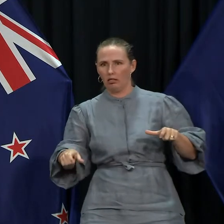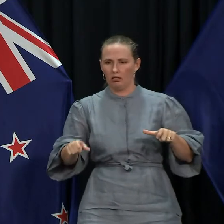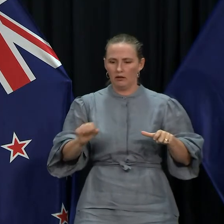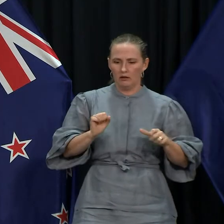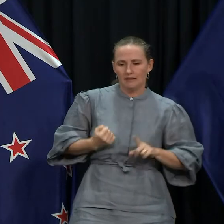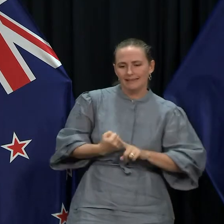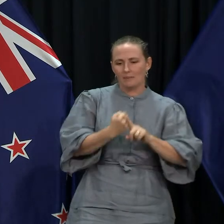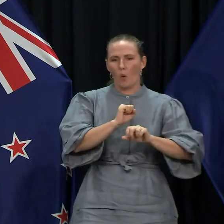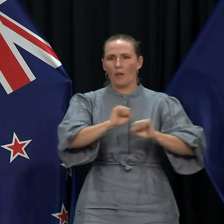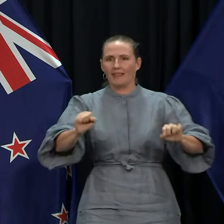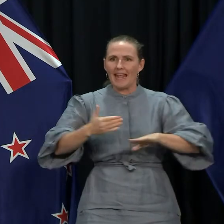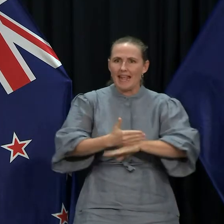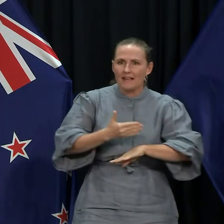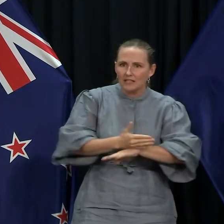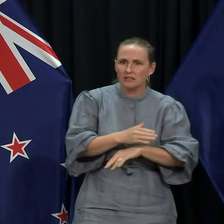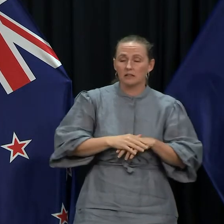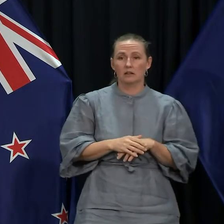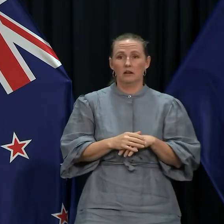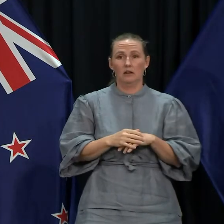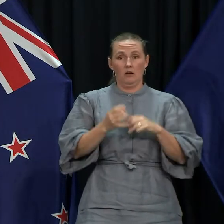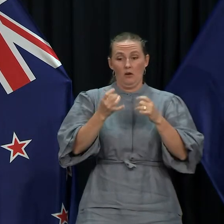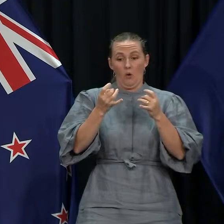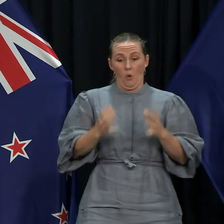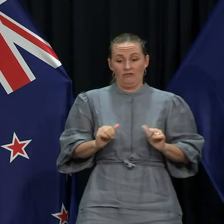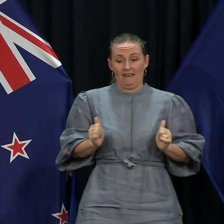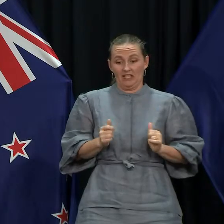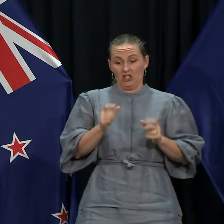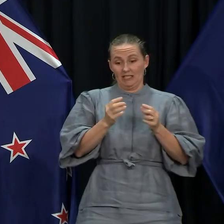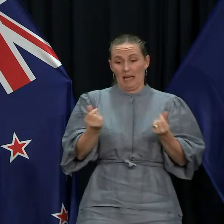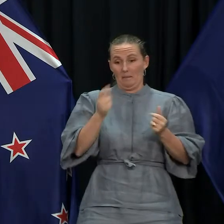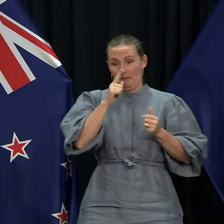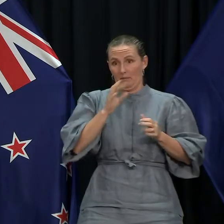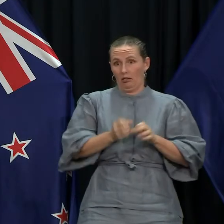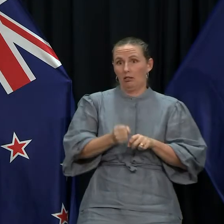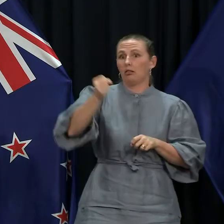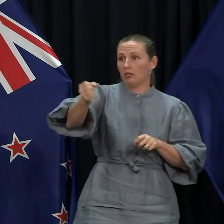You'll see we've already made deployments, and we're considering whether there's anything more we can do in that space.